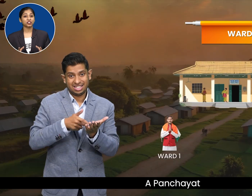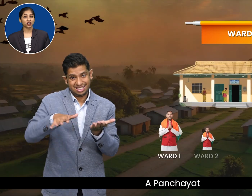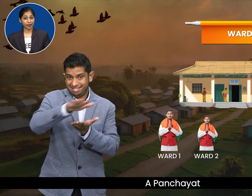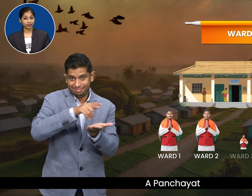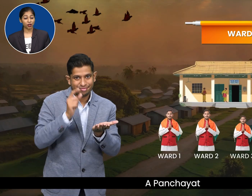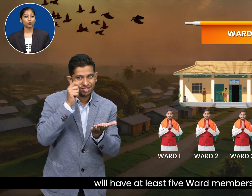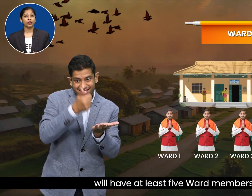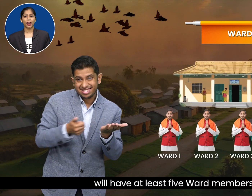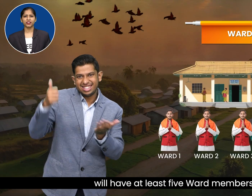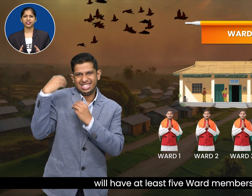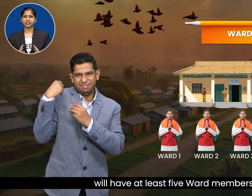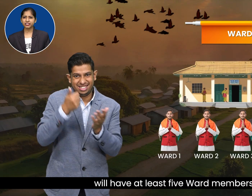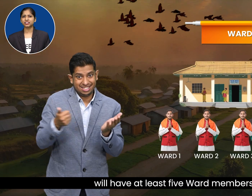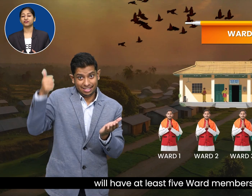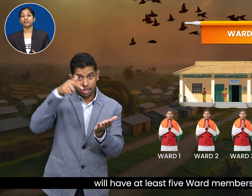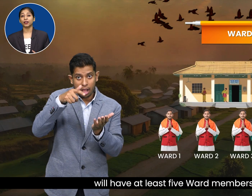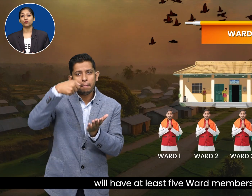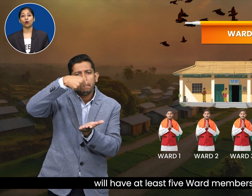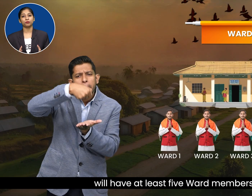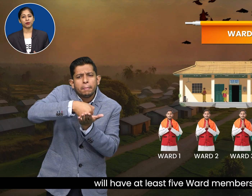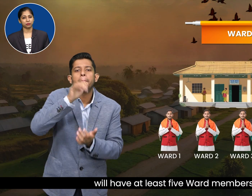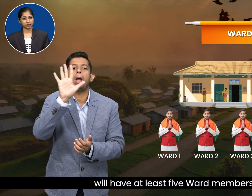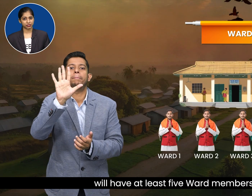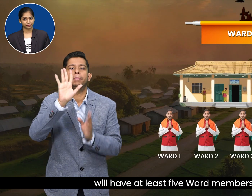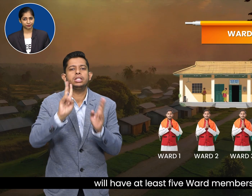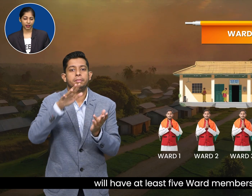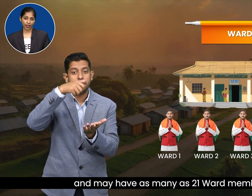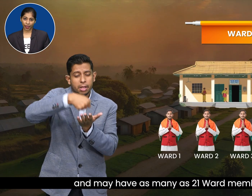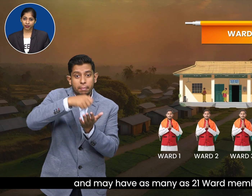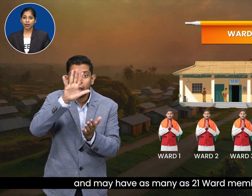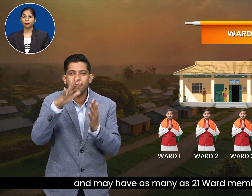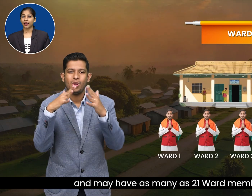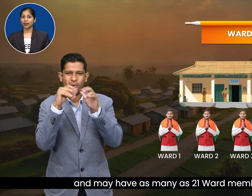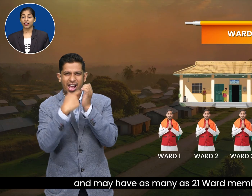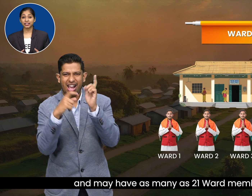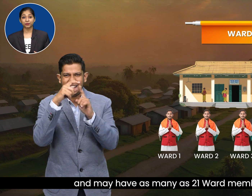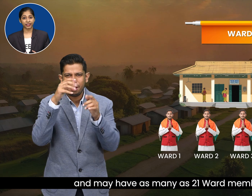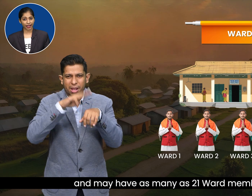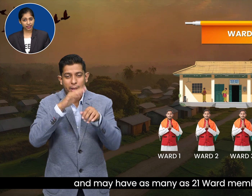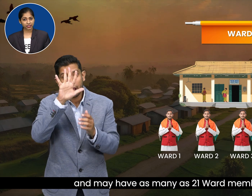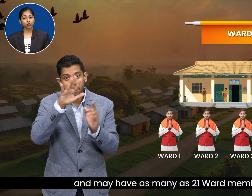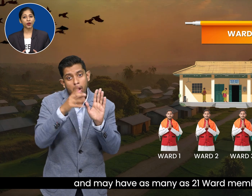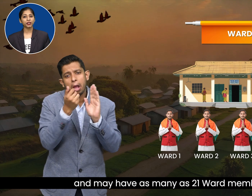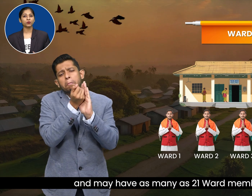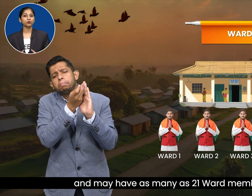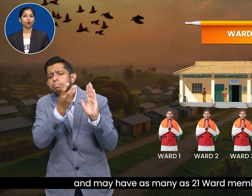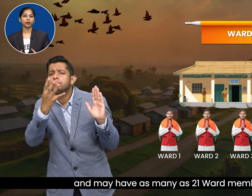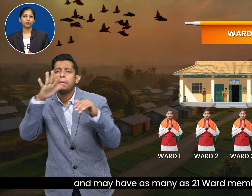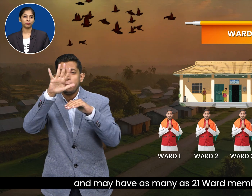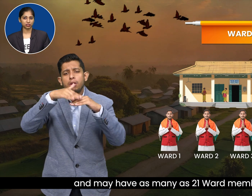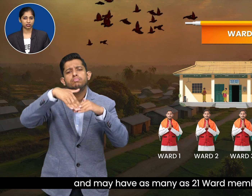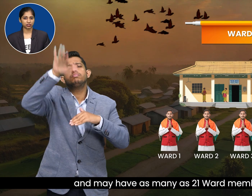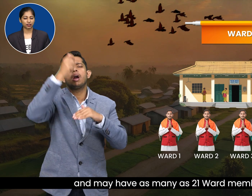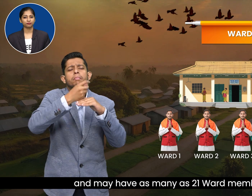A panchayat will have at least 5 ward members and may have as many as 21